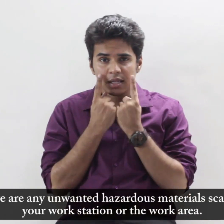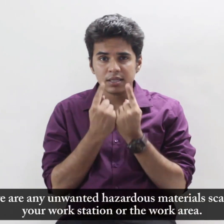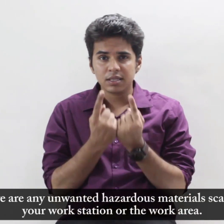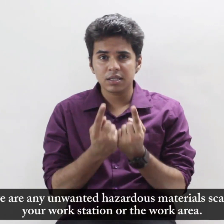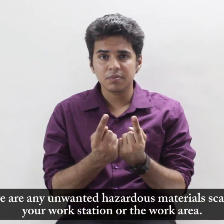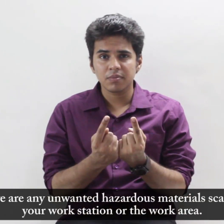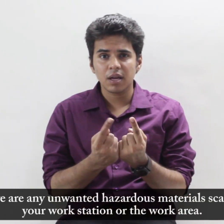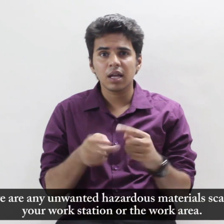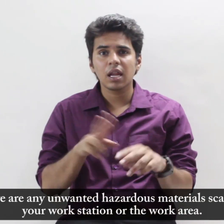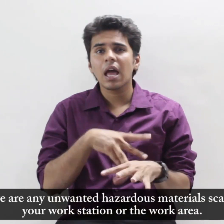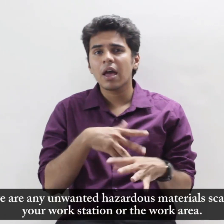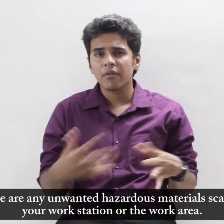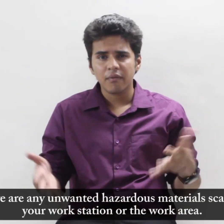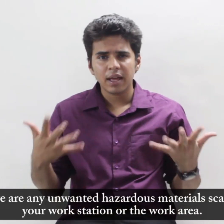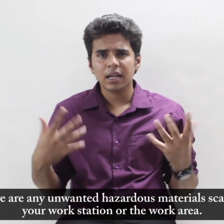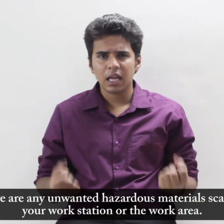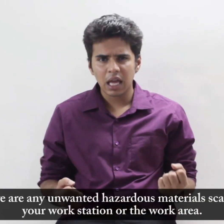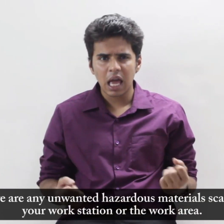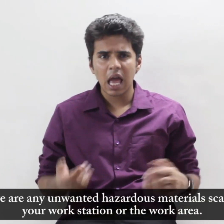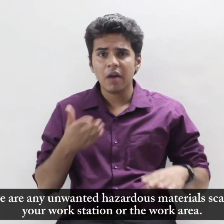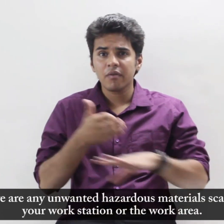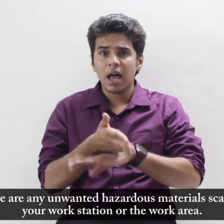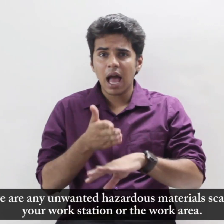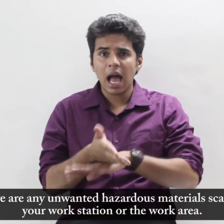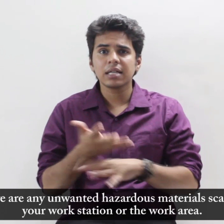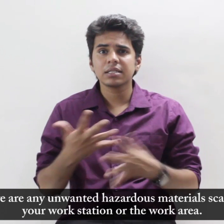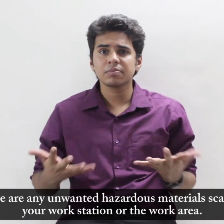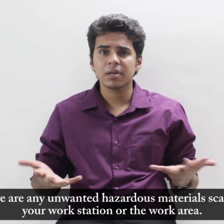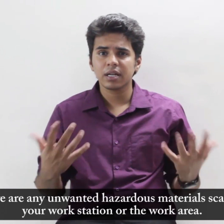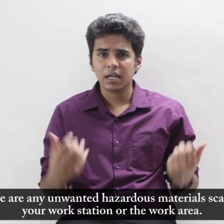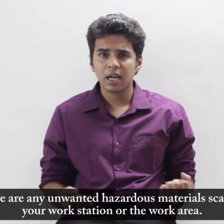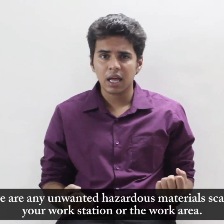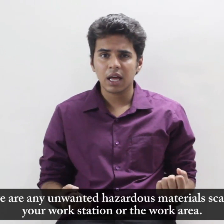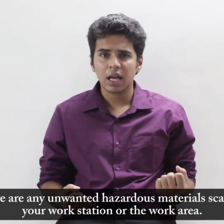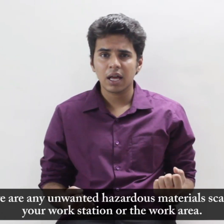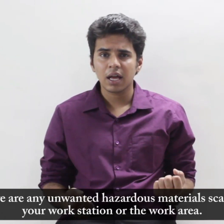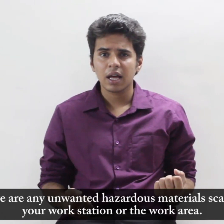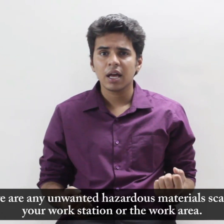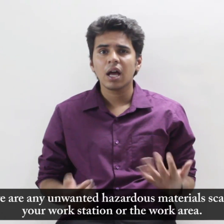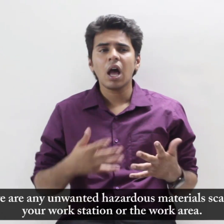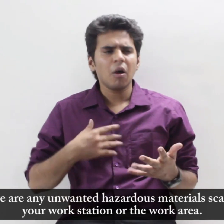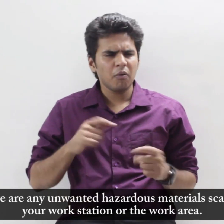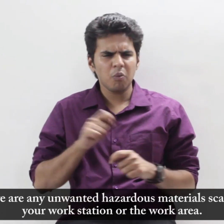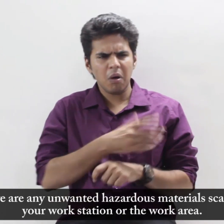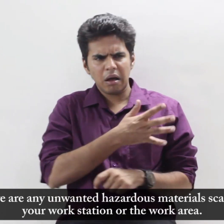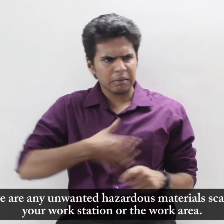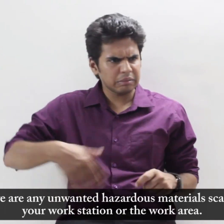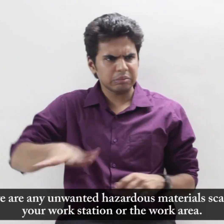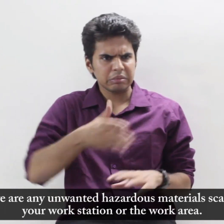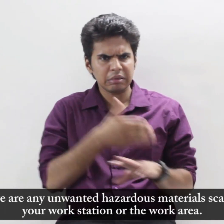Inspect if there are any unwanted hazardous materials scattered around your workstation or the work